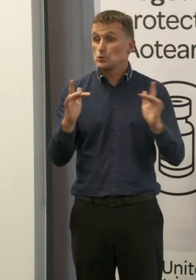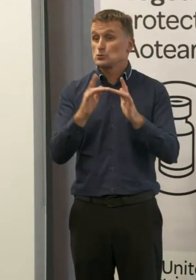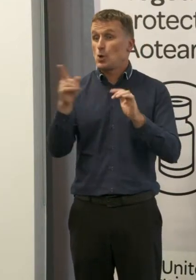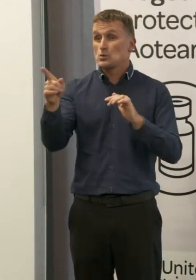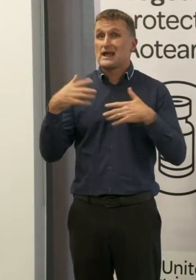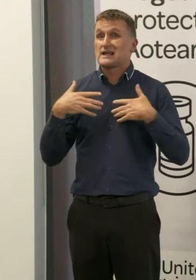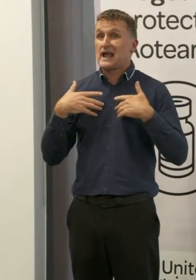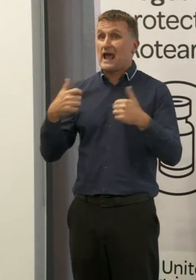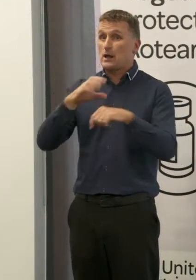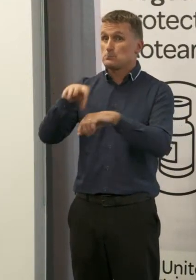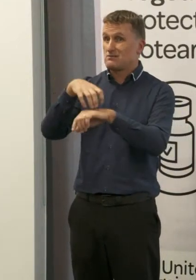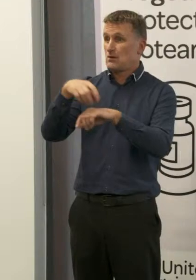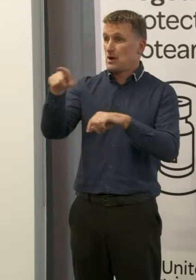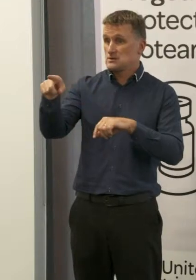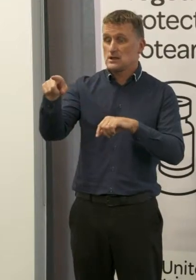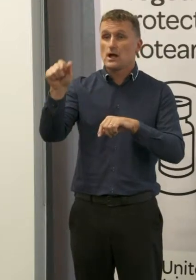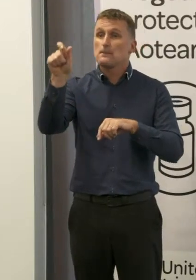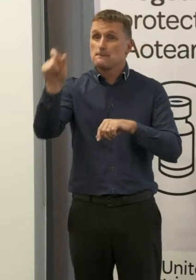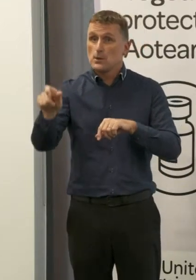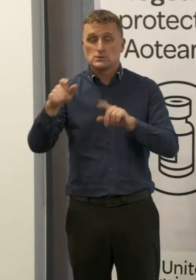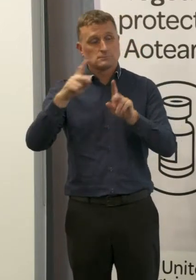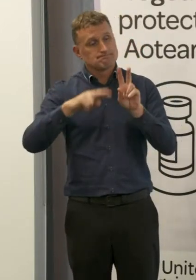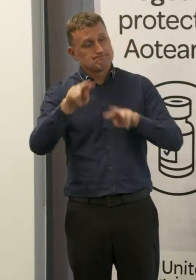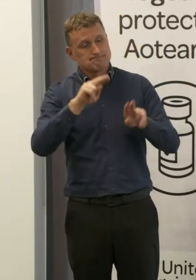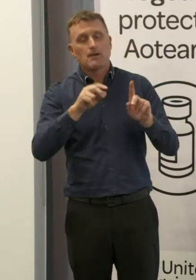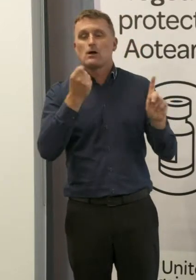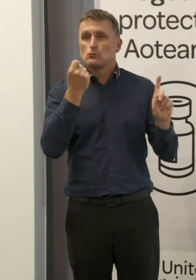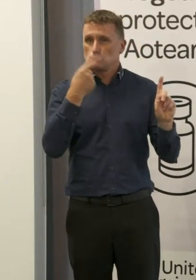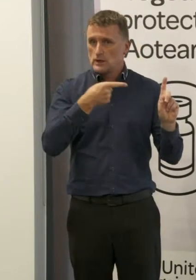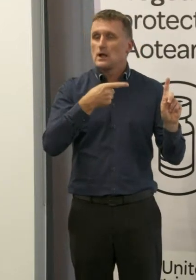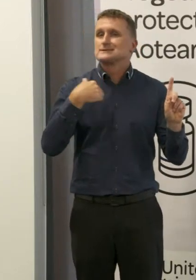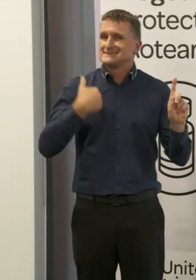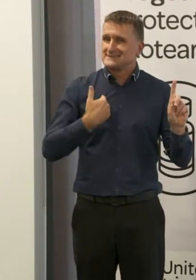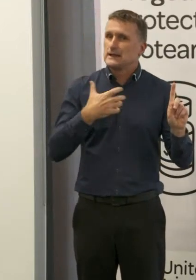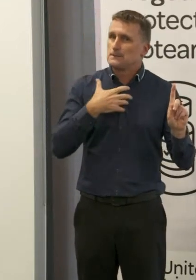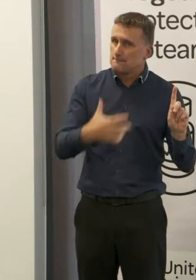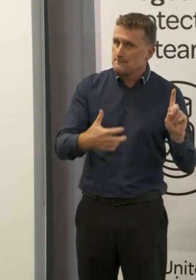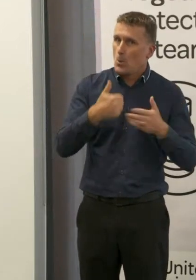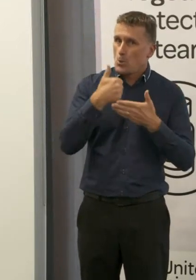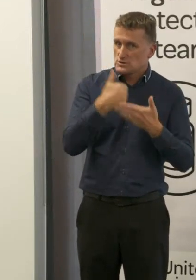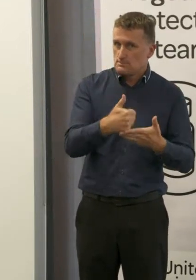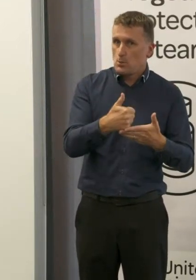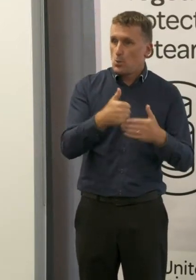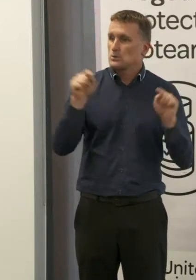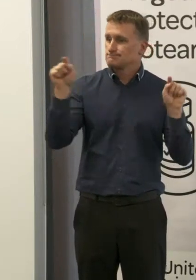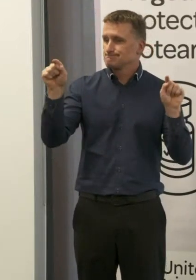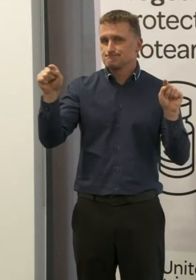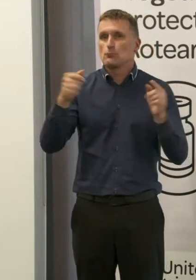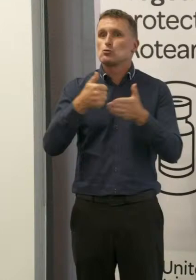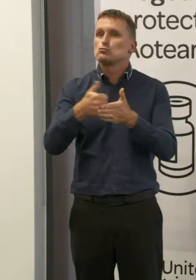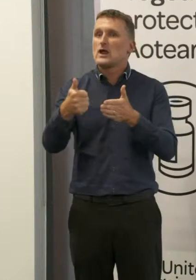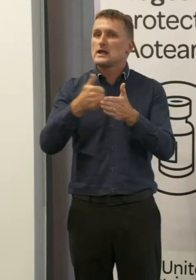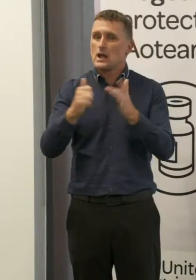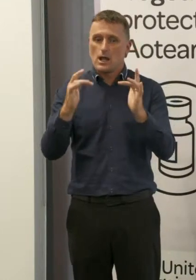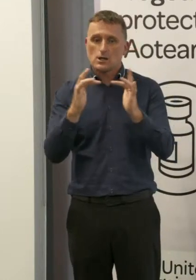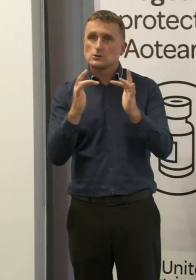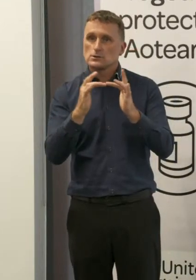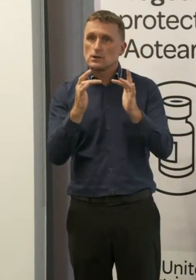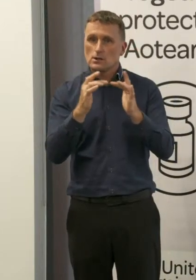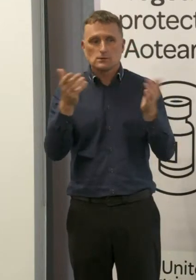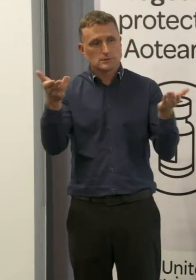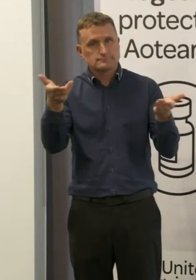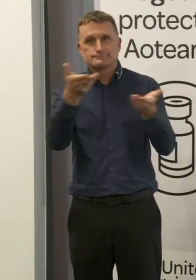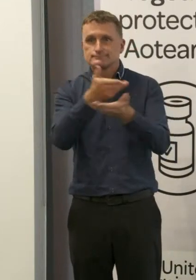okay, this is somebody who does need additional support, and they will then be contacted regularly like other cases are that are